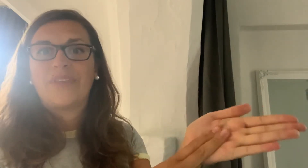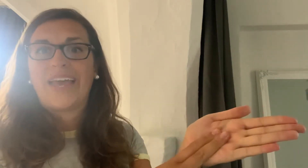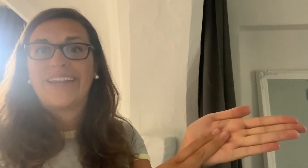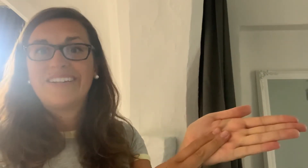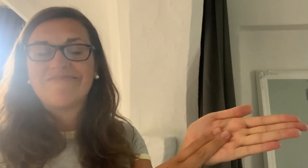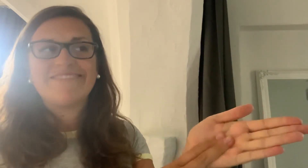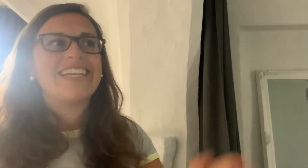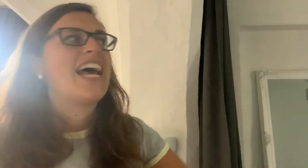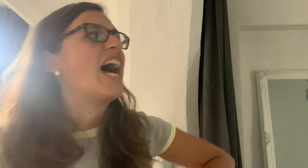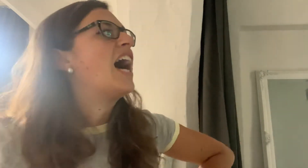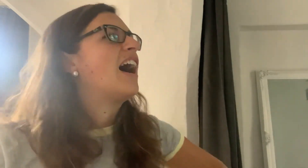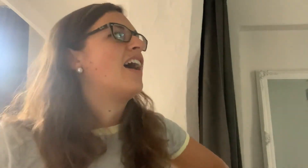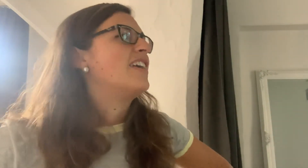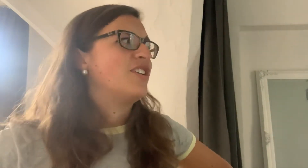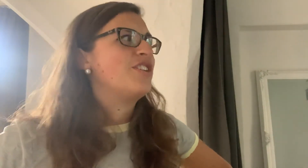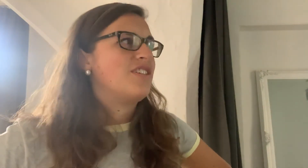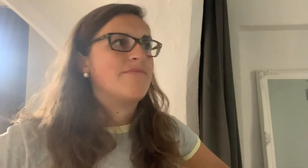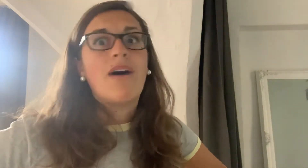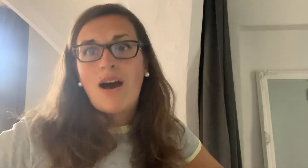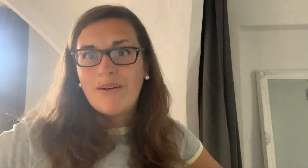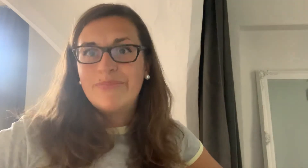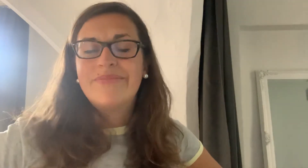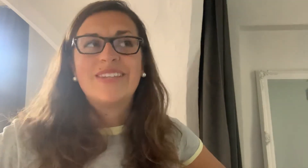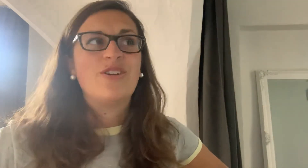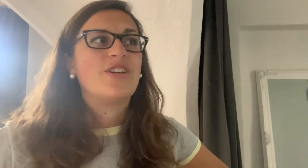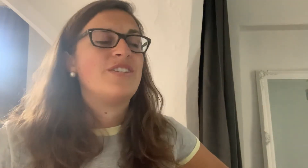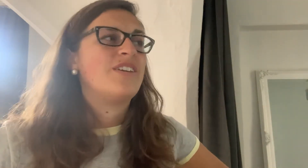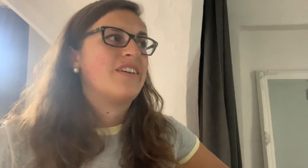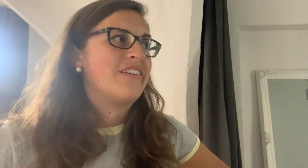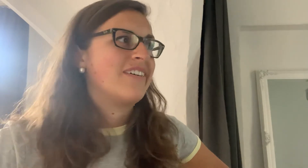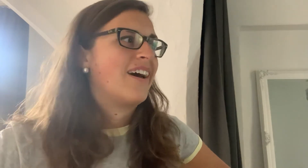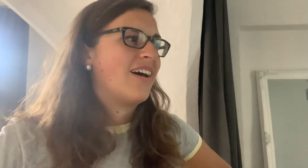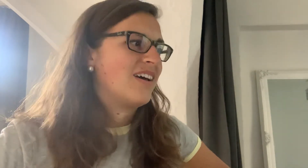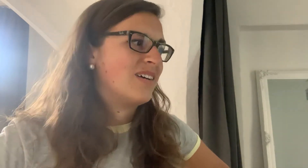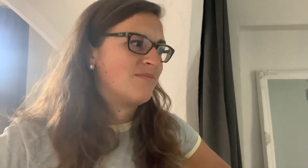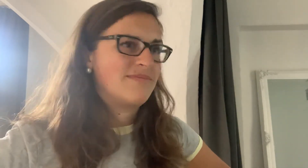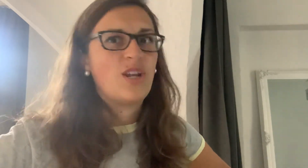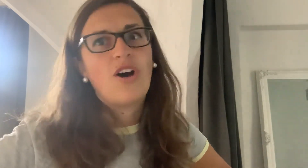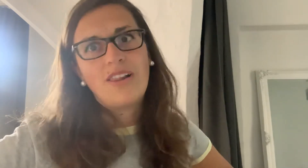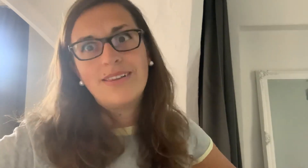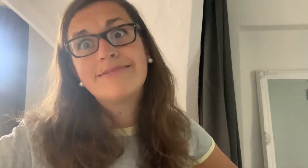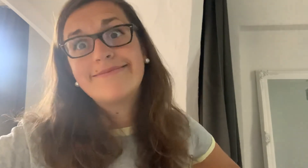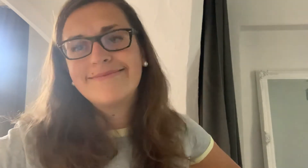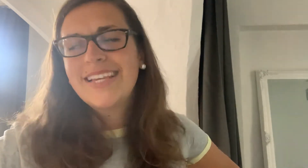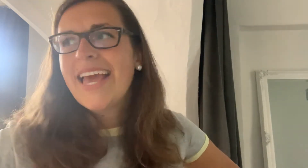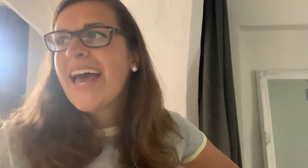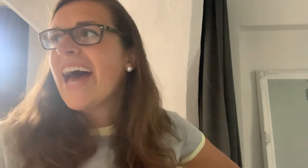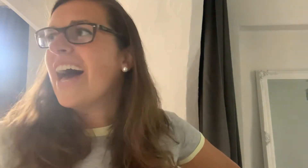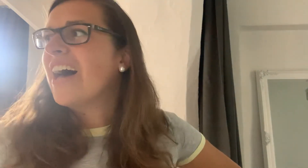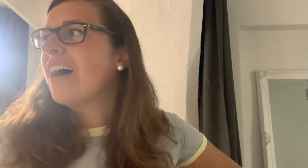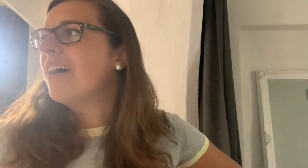E-M-O-N. You could do mum, you could do lol.